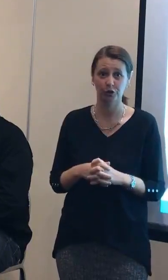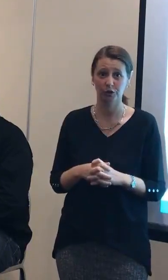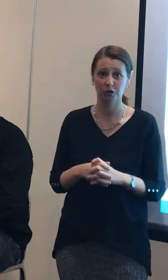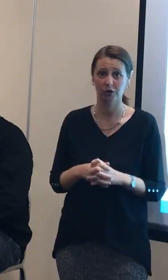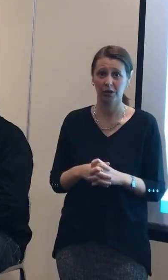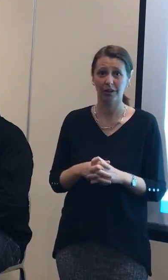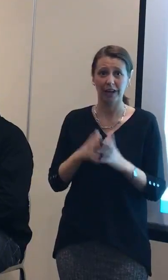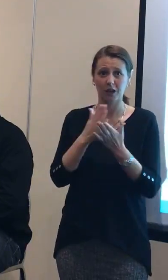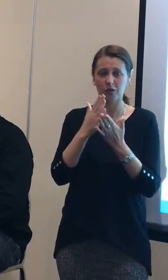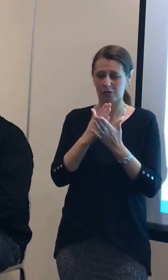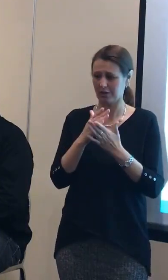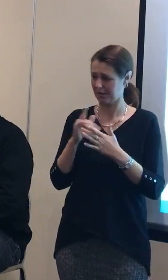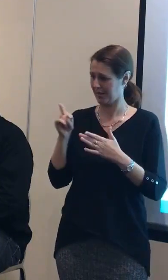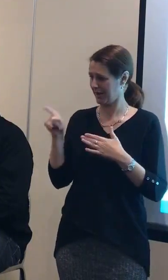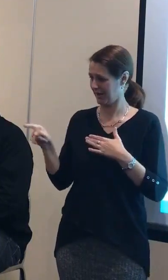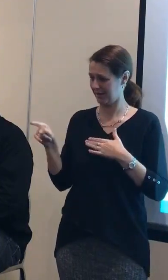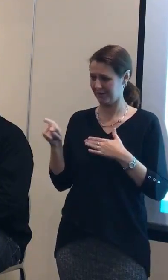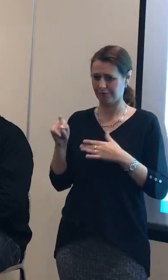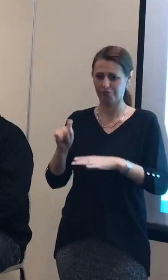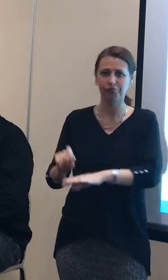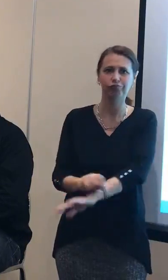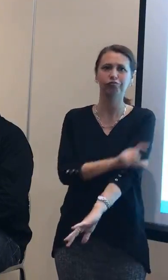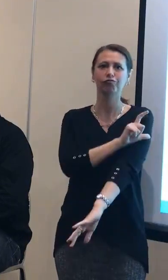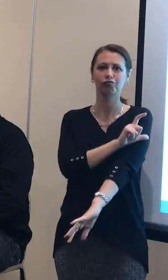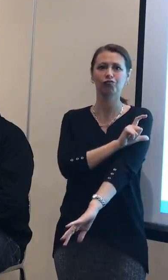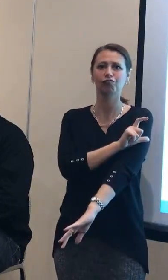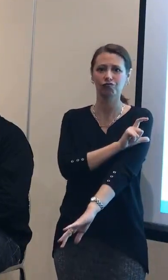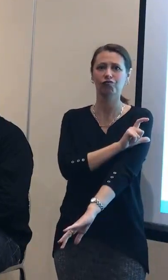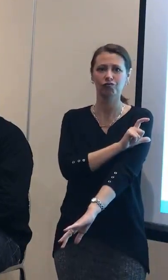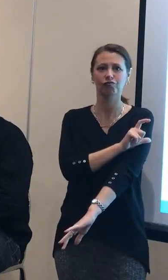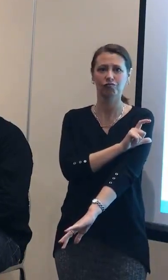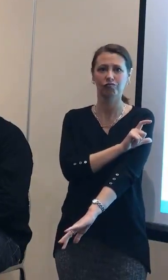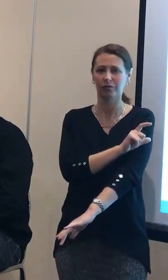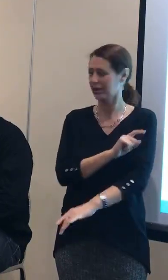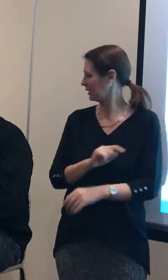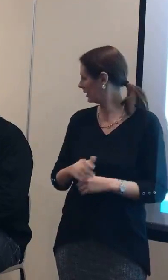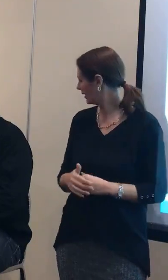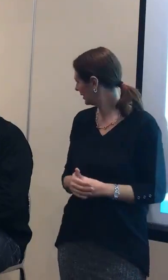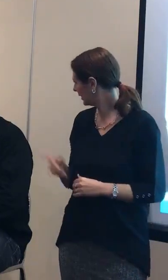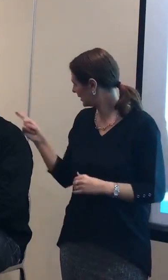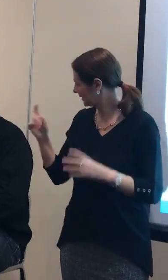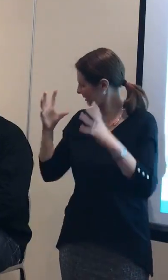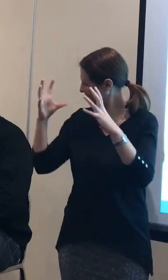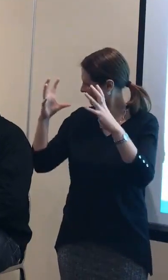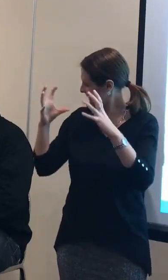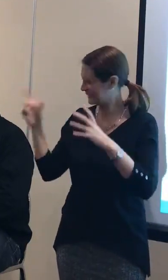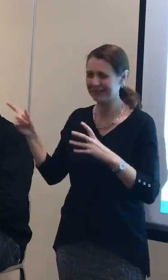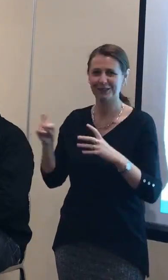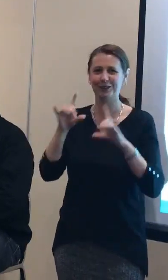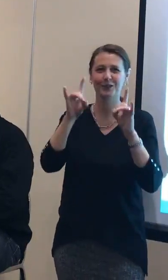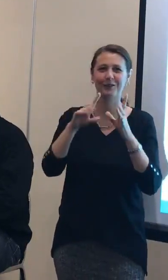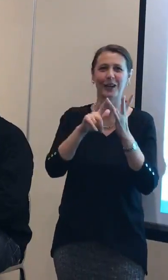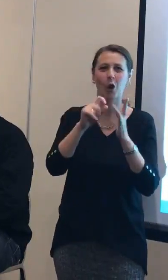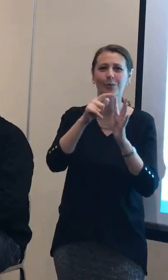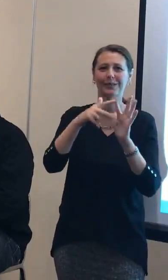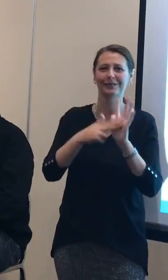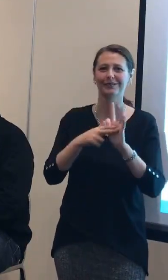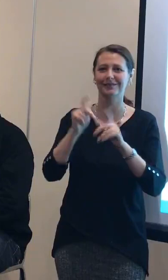also grown his confidence, and he's got his Australian Open ball, which you can say about that, it's